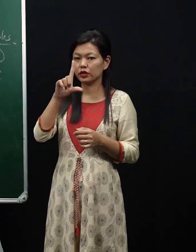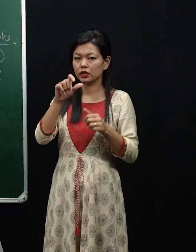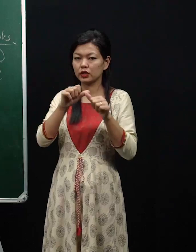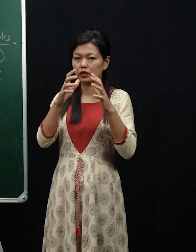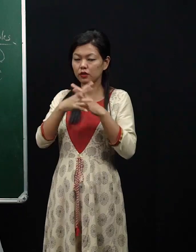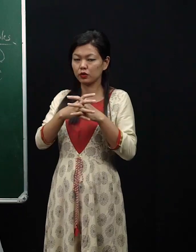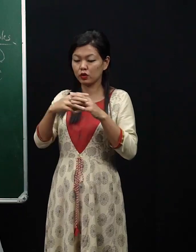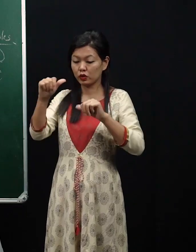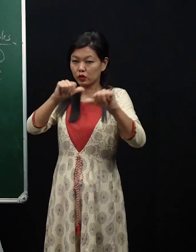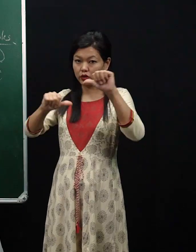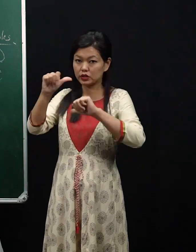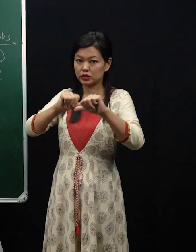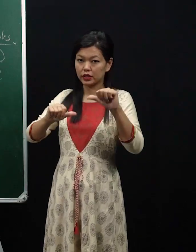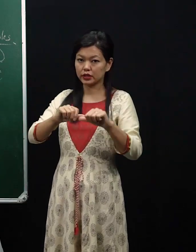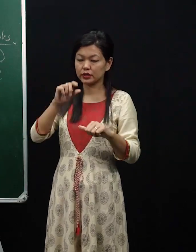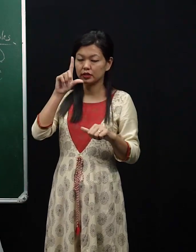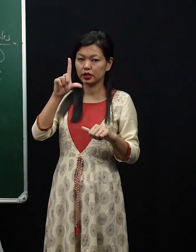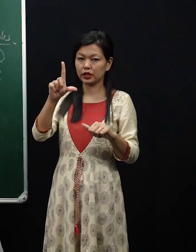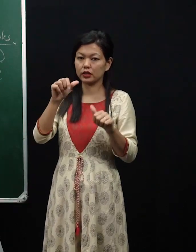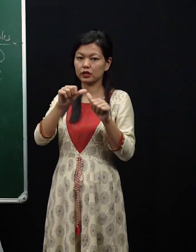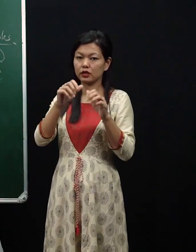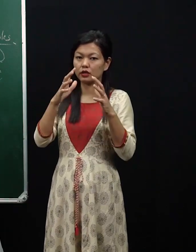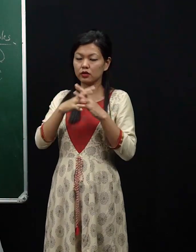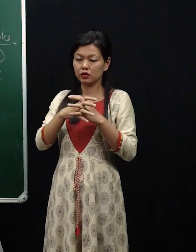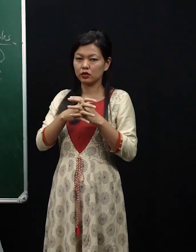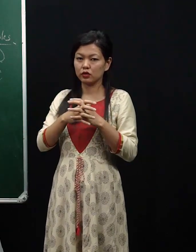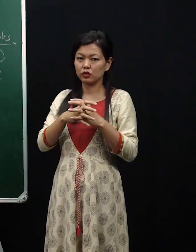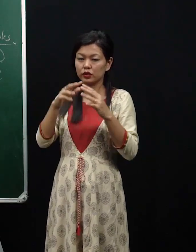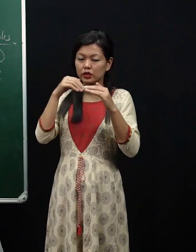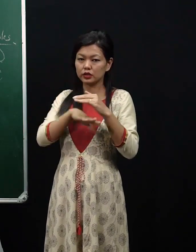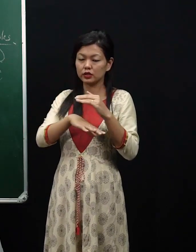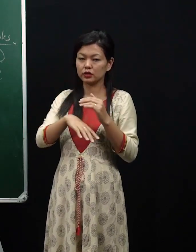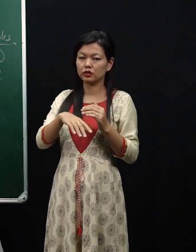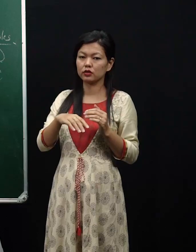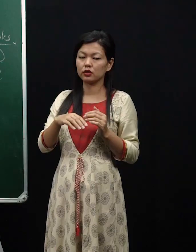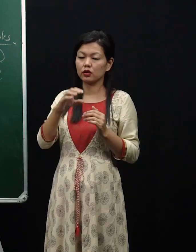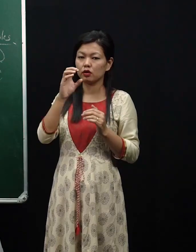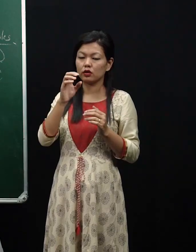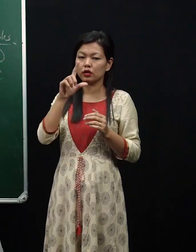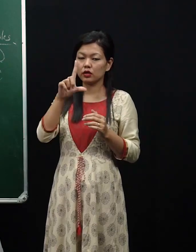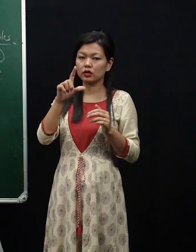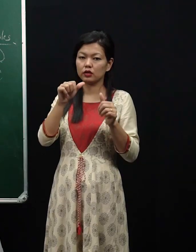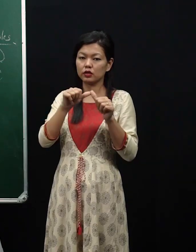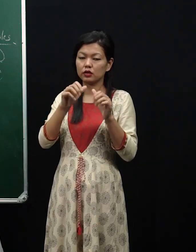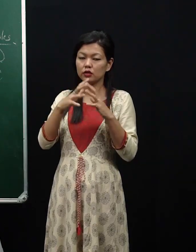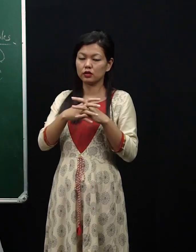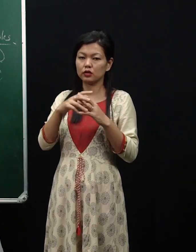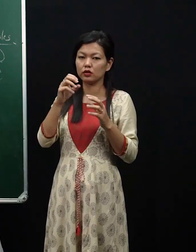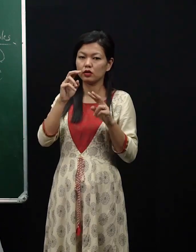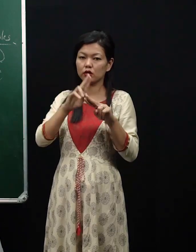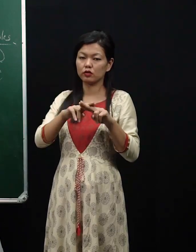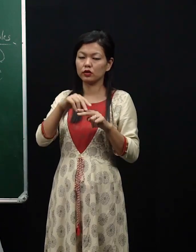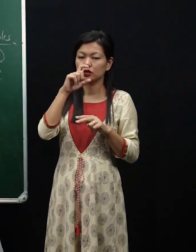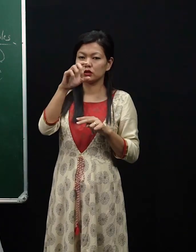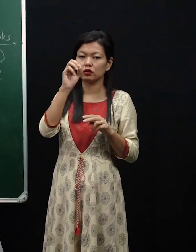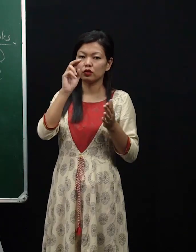mass. Okay, so under this chemical combination, we have two laws. That is law of conservation of mass, which was founded